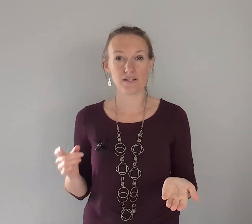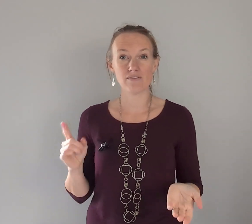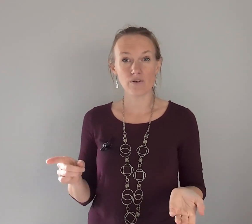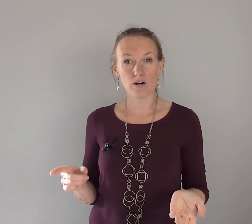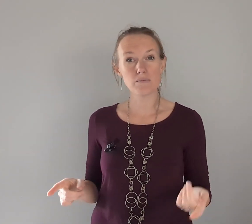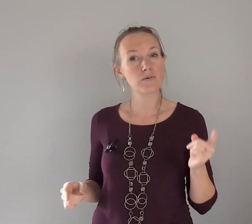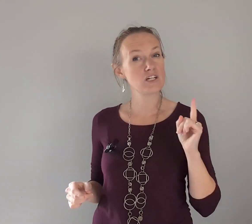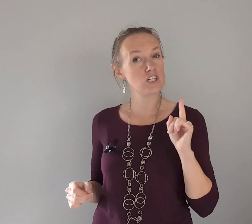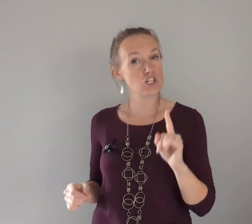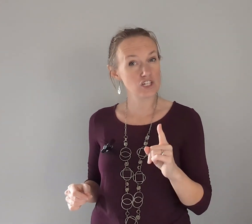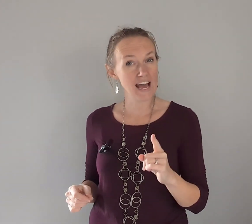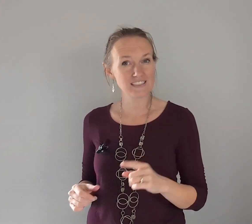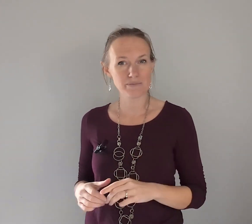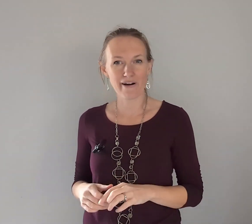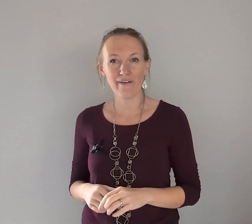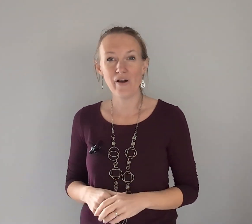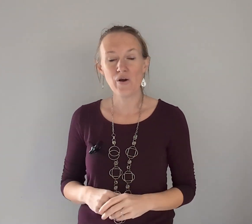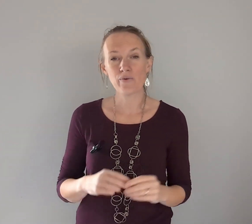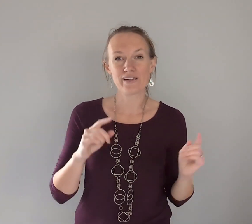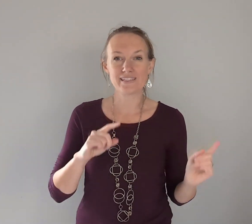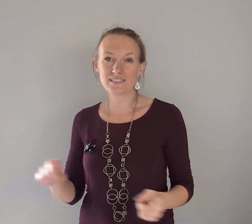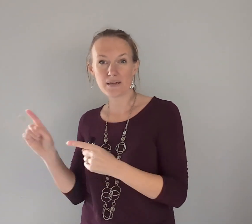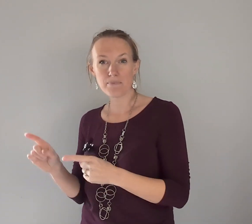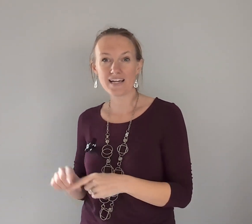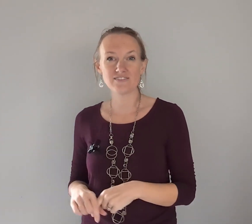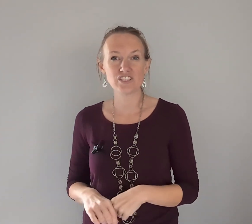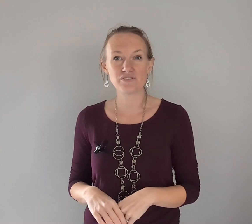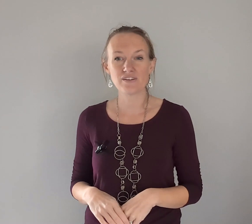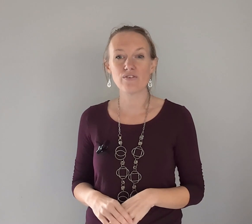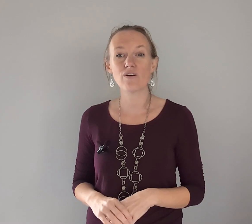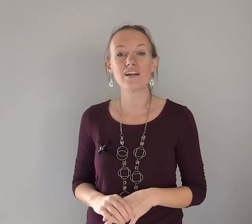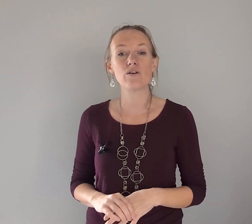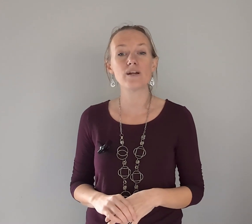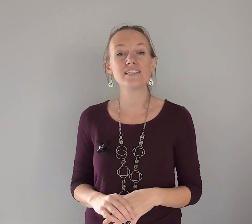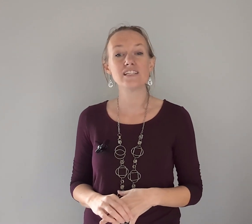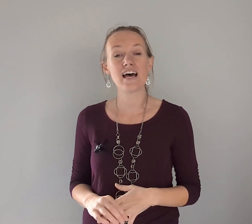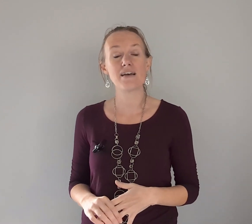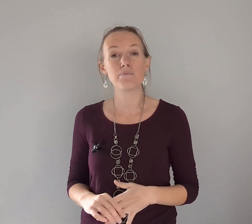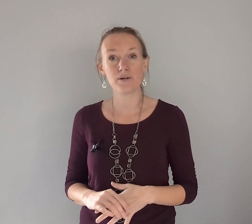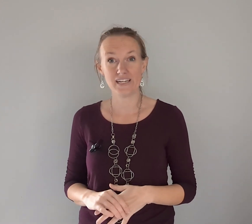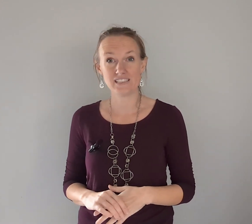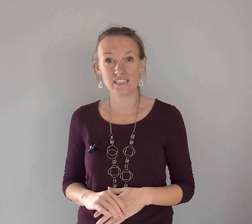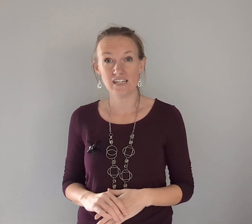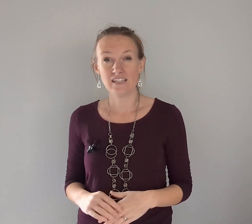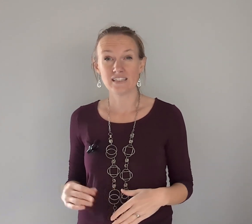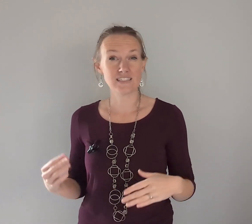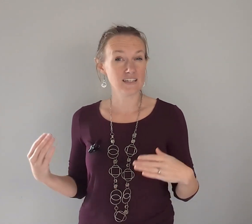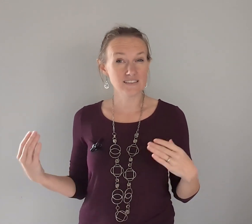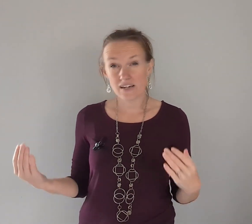and 4, but we're going to learn that tomorrow. We're going to skip past verse 3 and 4 and go right to that bridge that says, I'll never